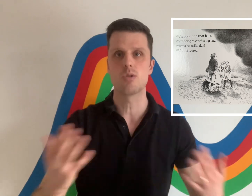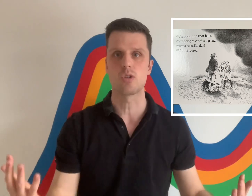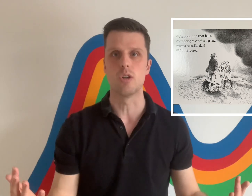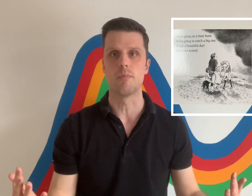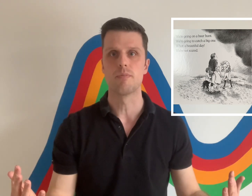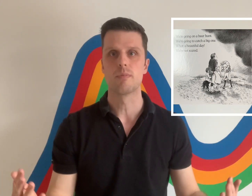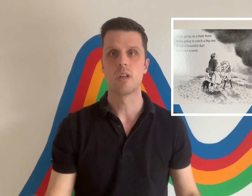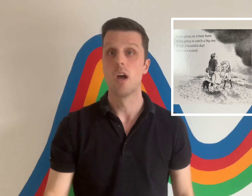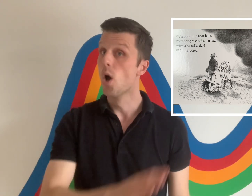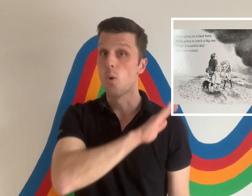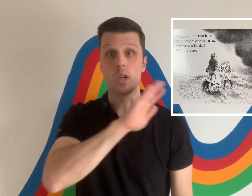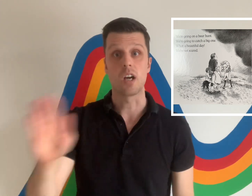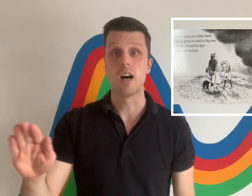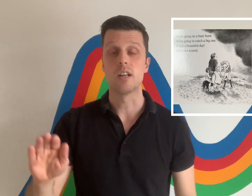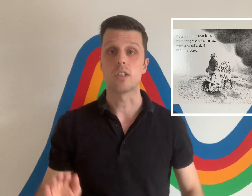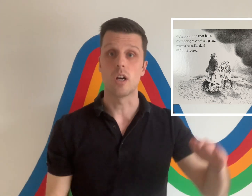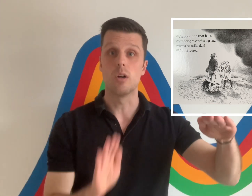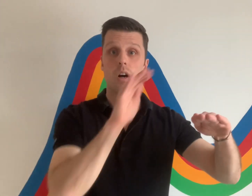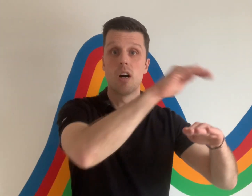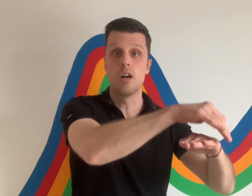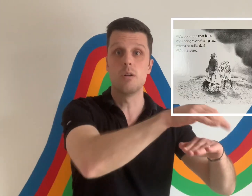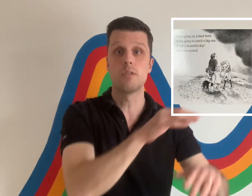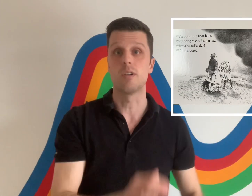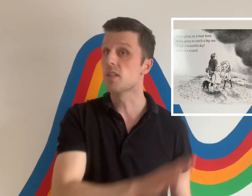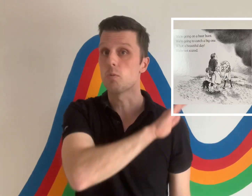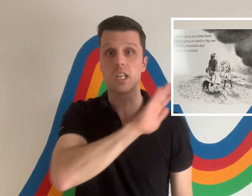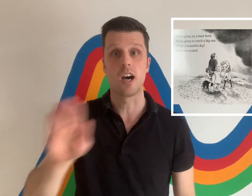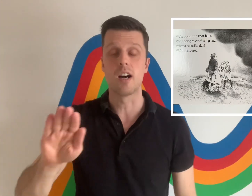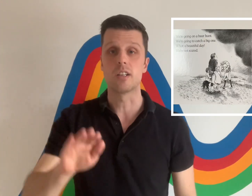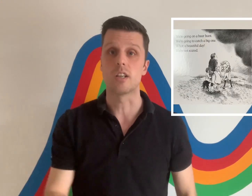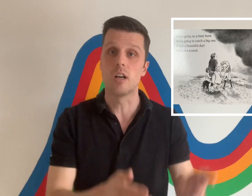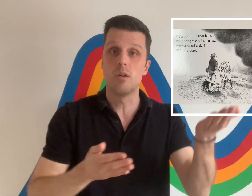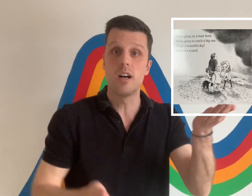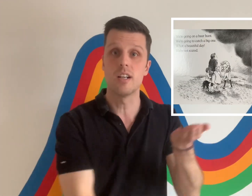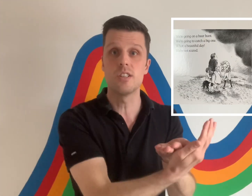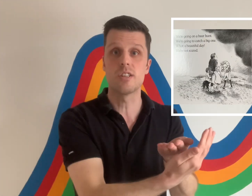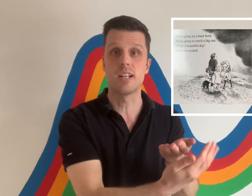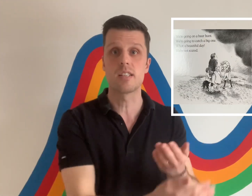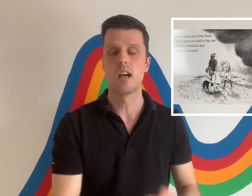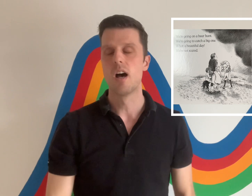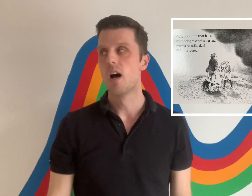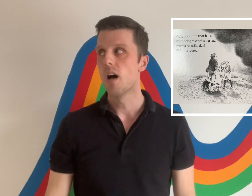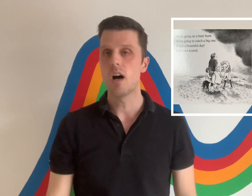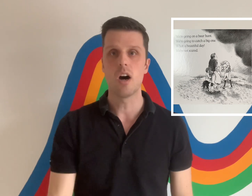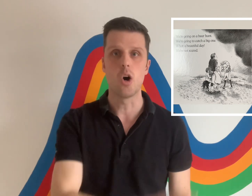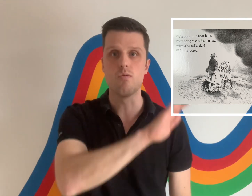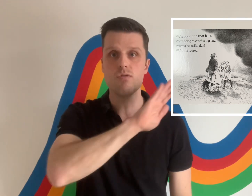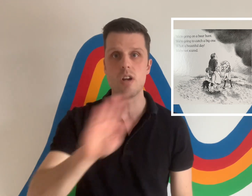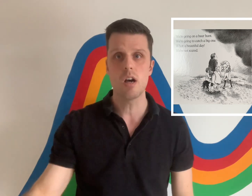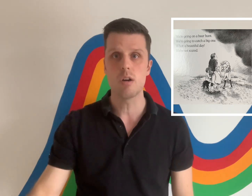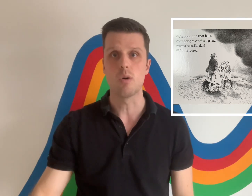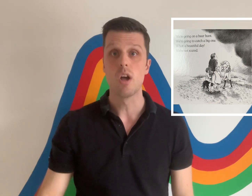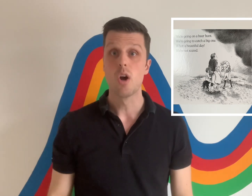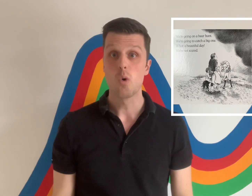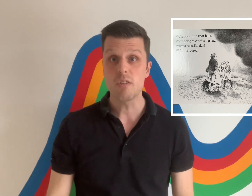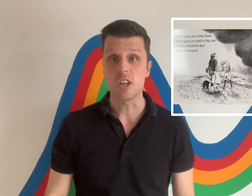snowstorm. We can't go over it. We can't go under it. Oh no, we've got to